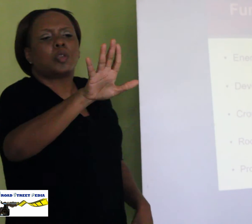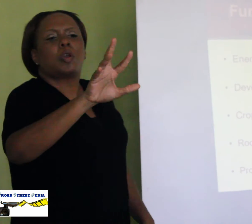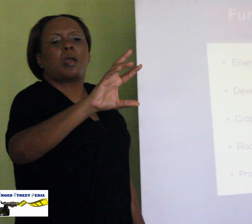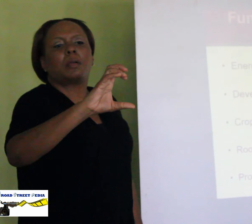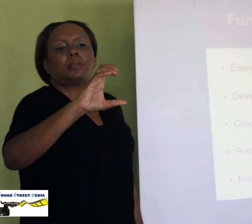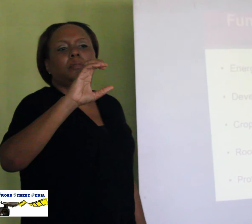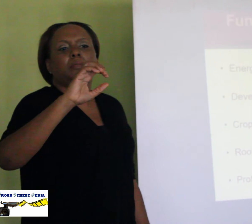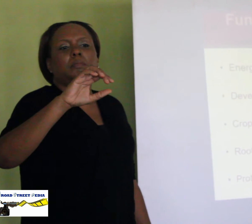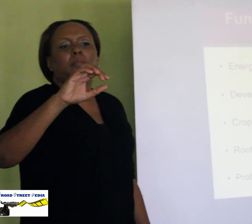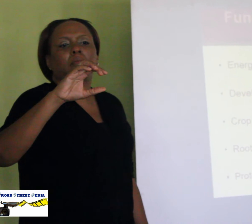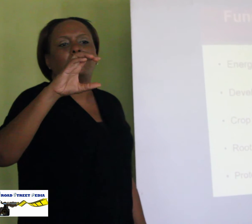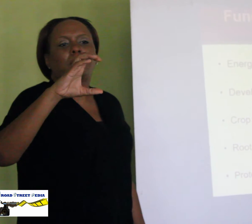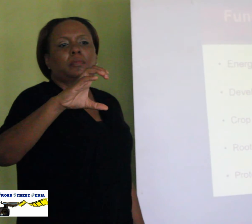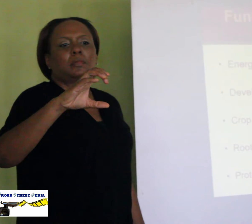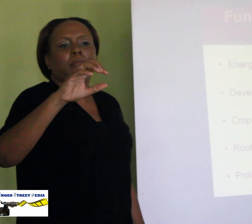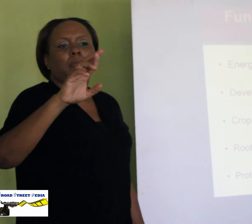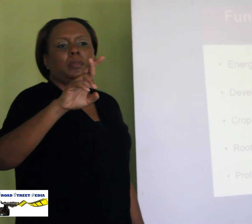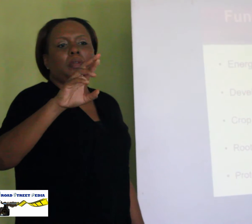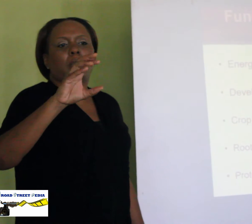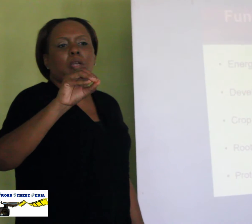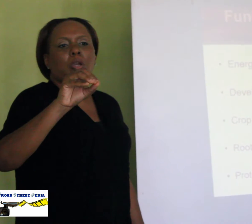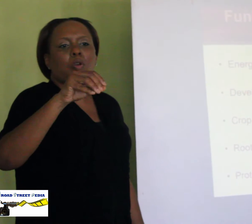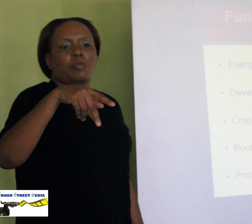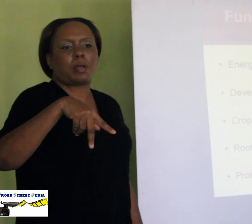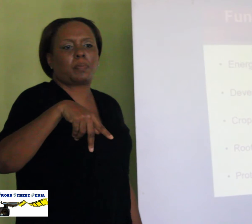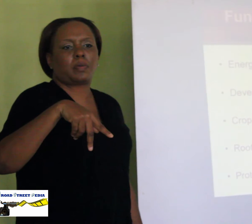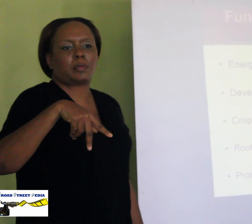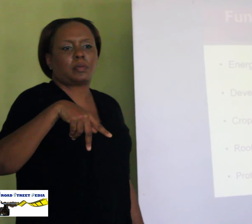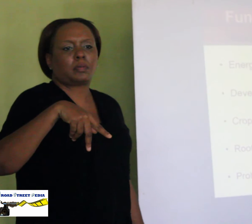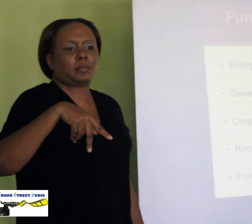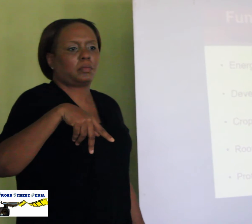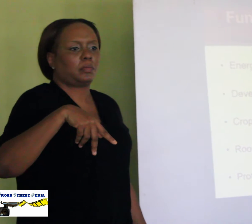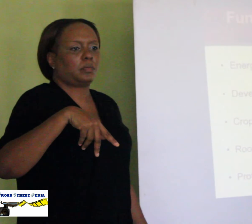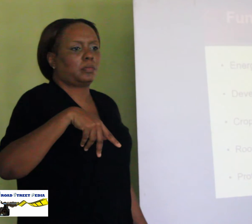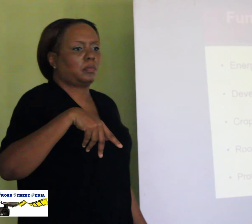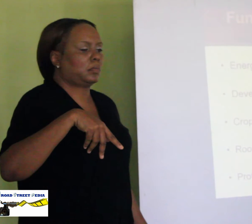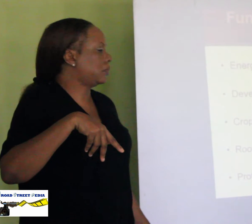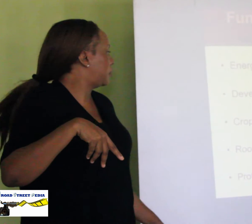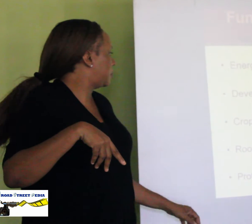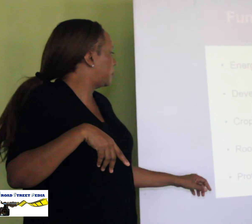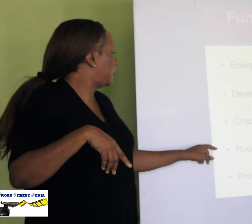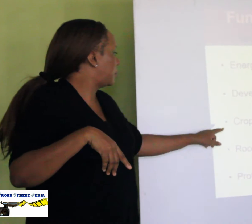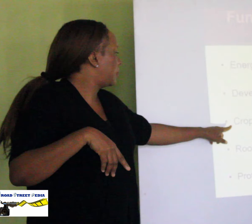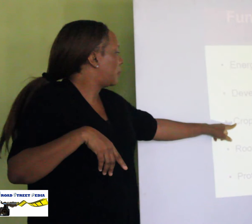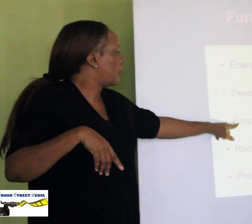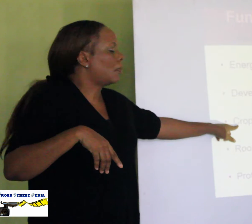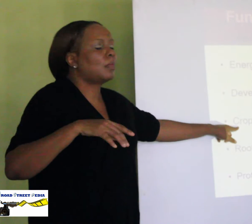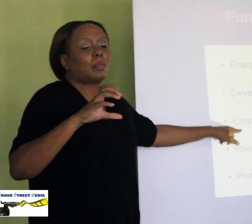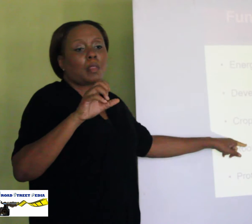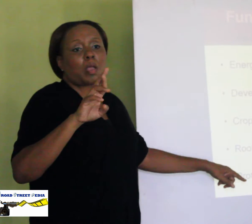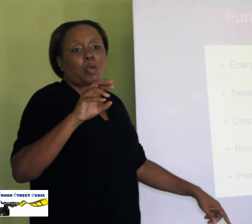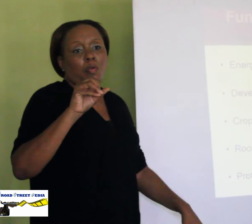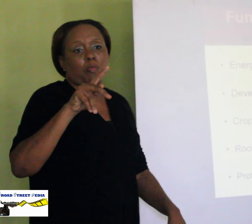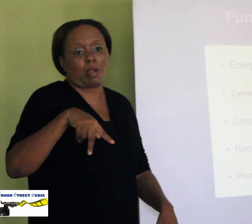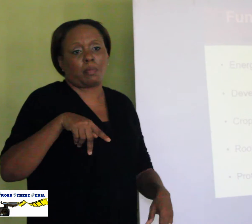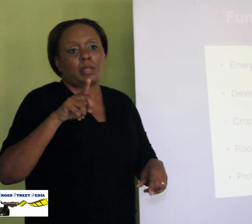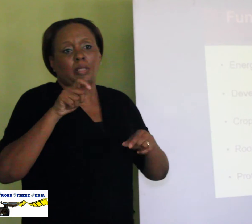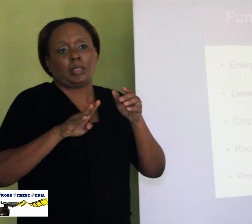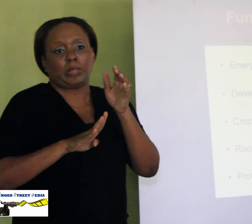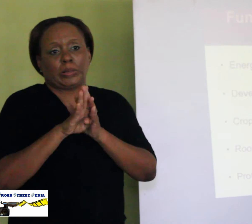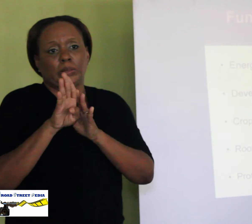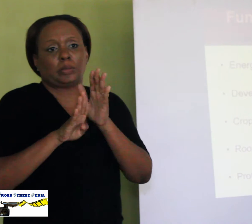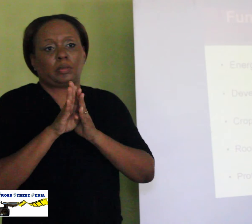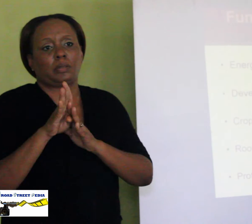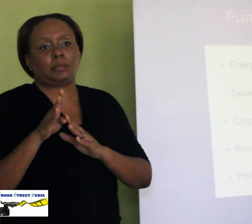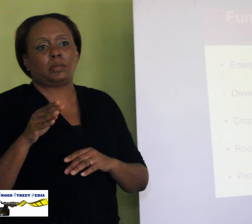or sweet pepper, when your crop is forming, then you need more phosphorus to help develop the crop. So